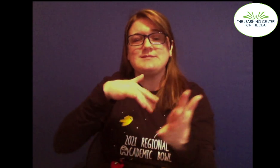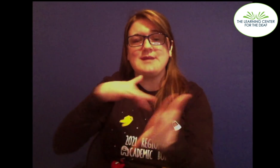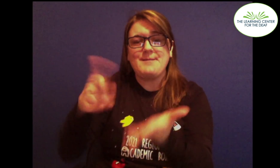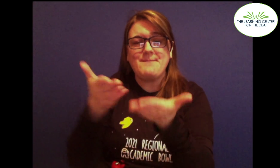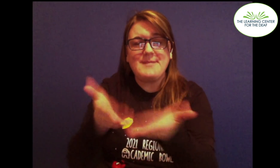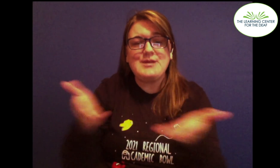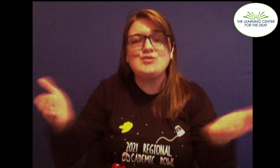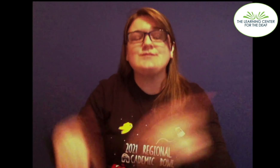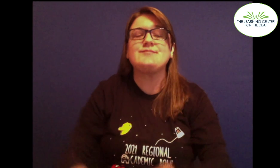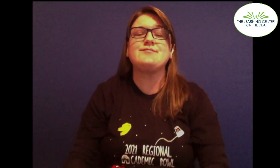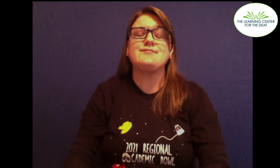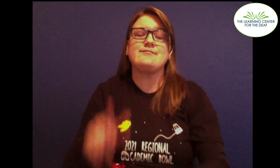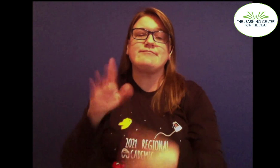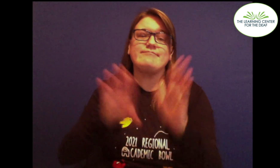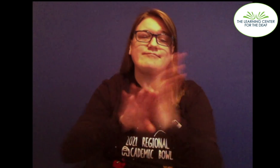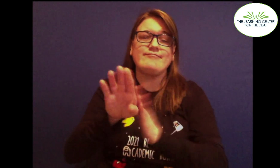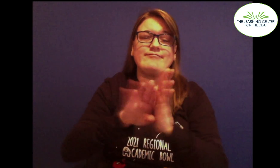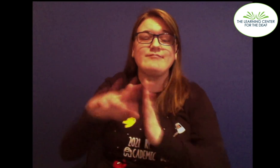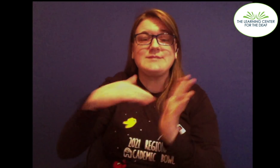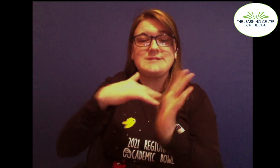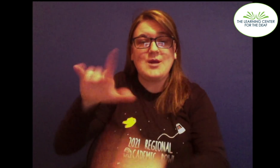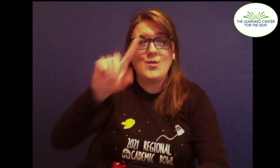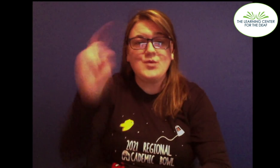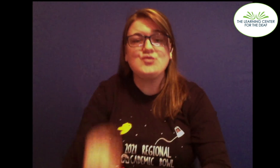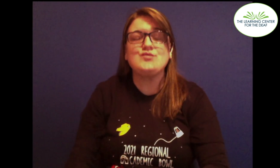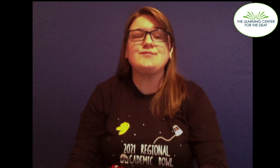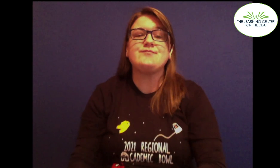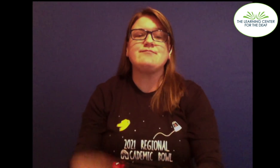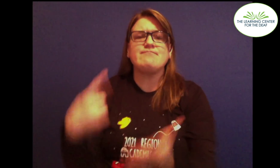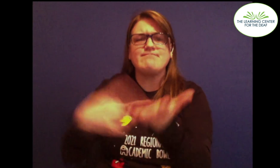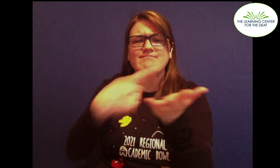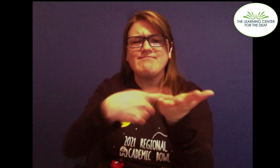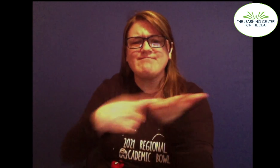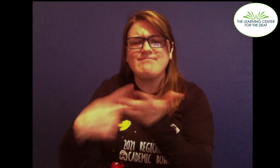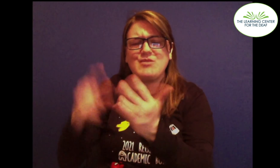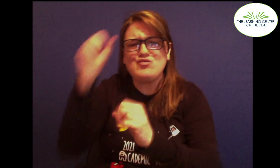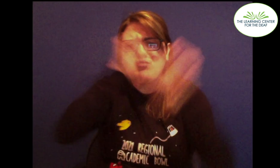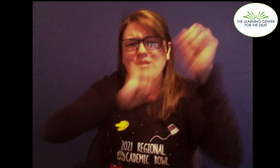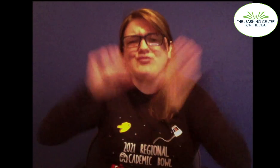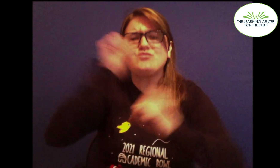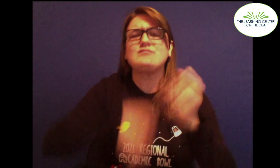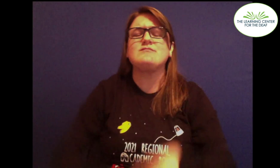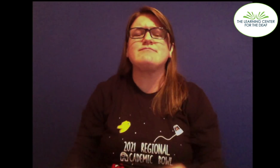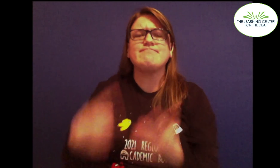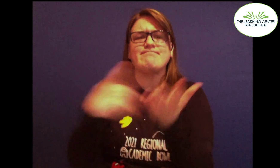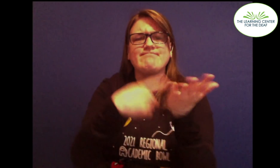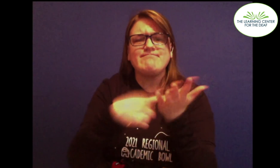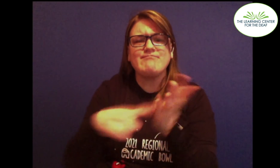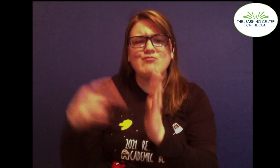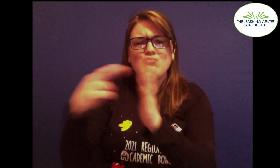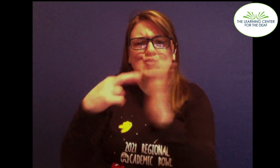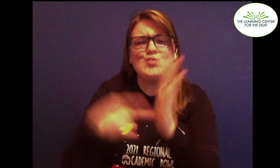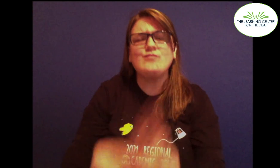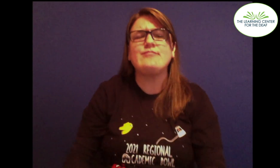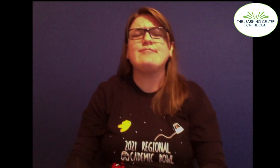many practice sessions and devoted study of their materials and study questions and discussion of strategies and